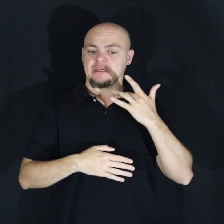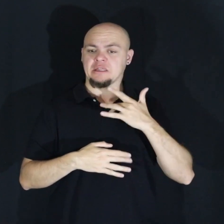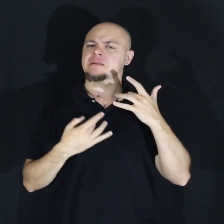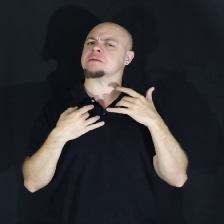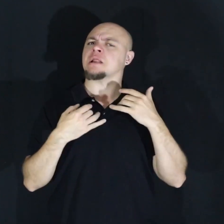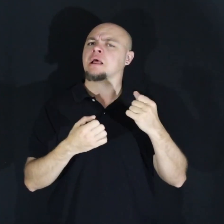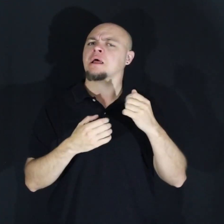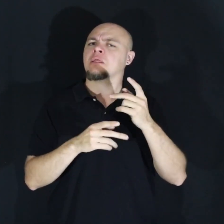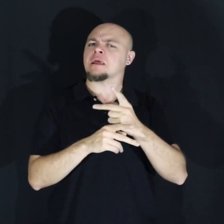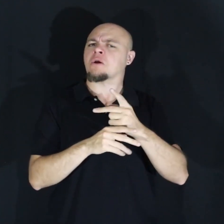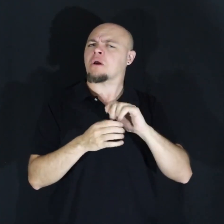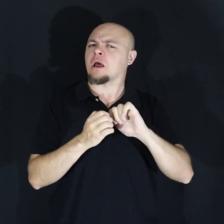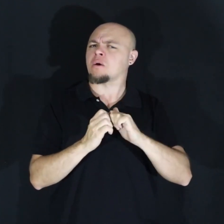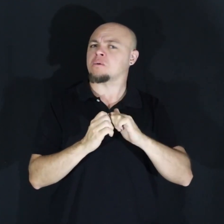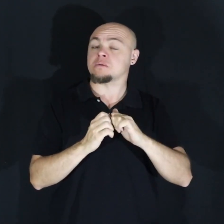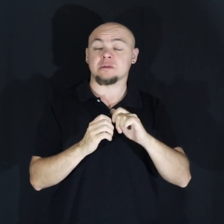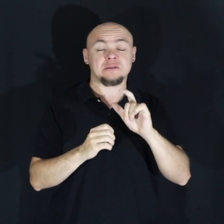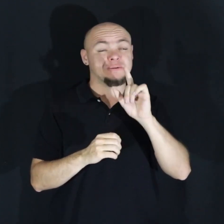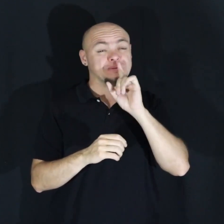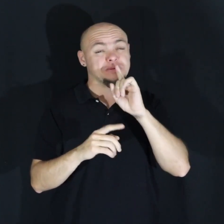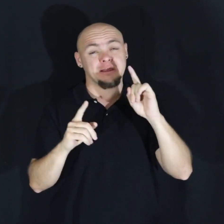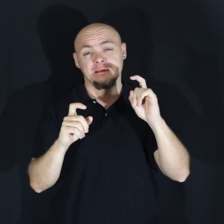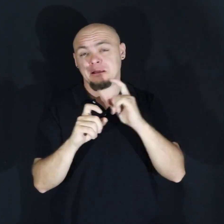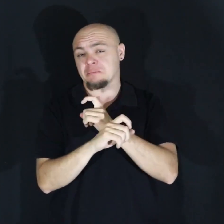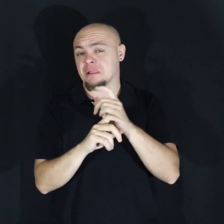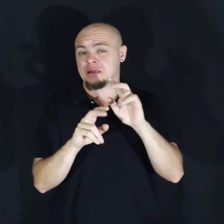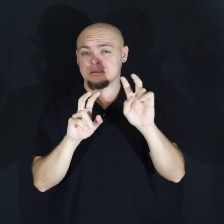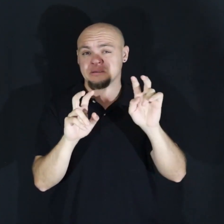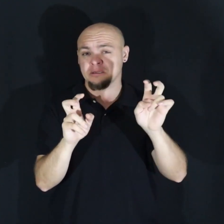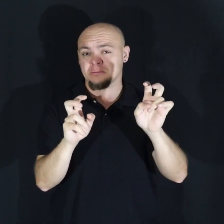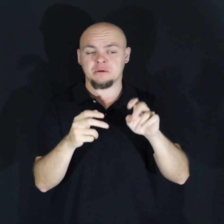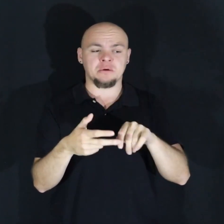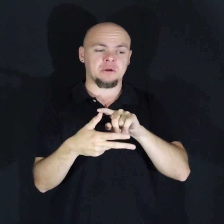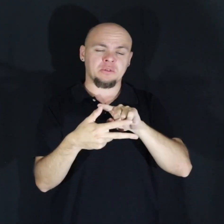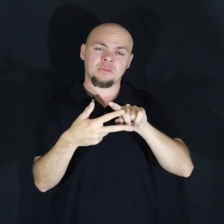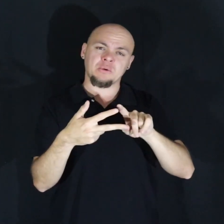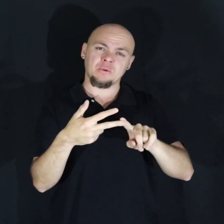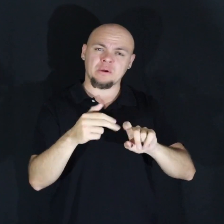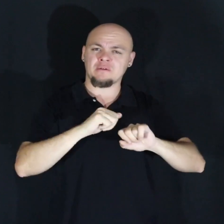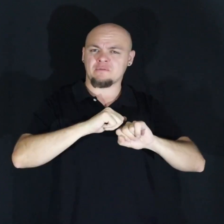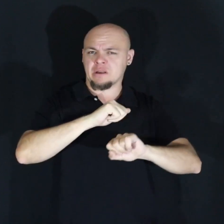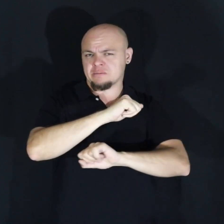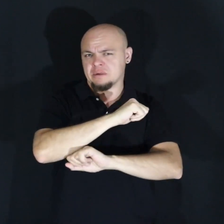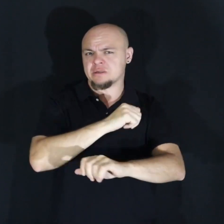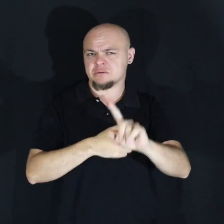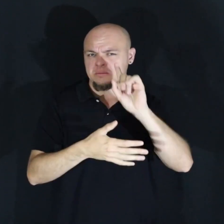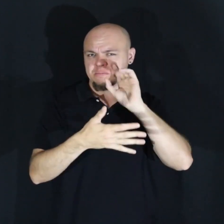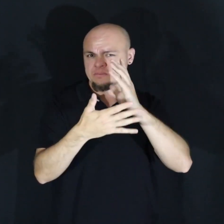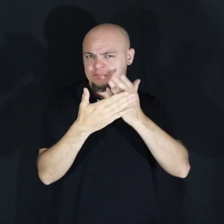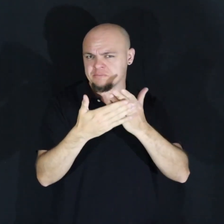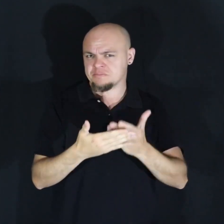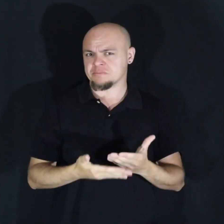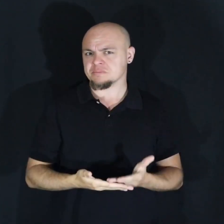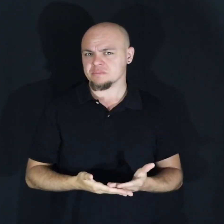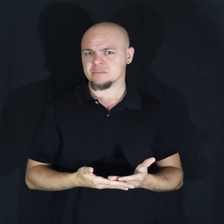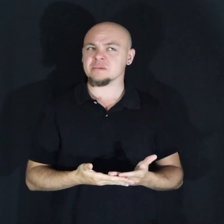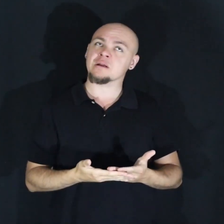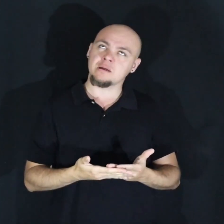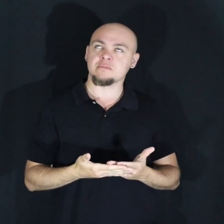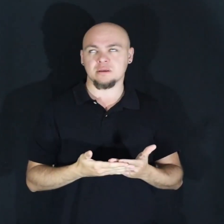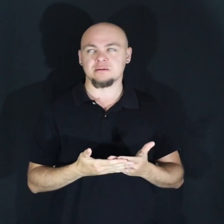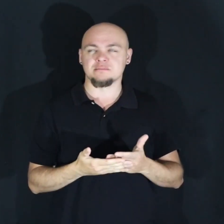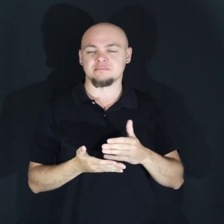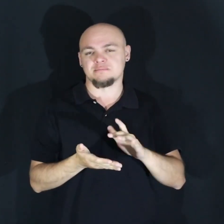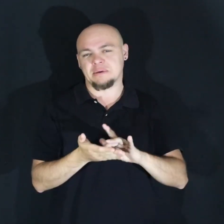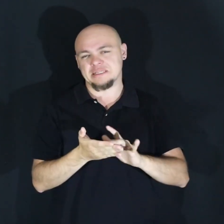healthcare? Very complex topic, but it comes down to three fundamental things, and then many others as the gray nature of